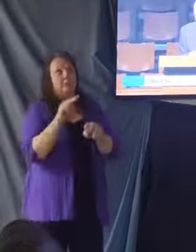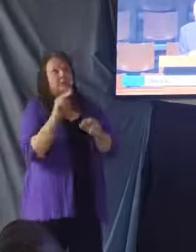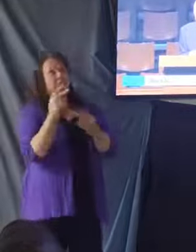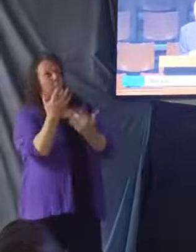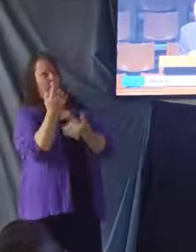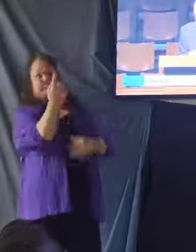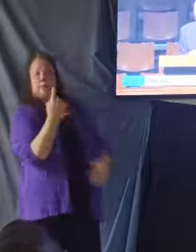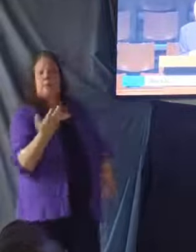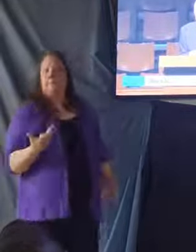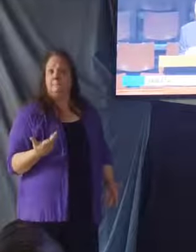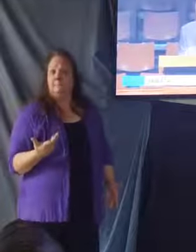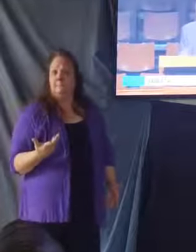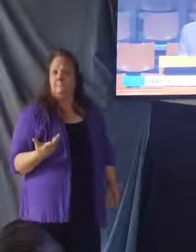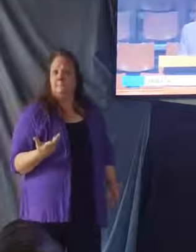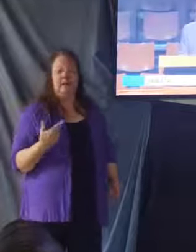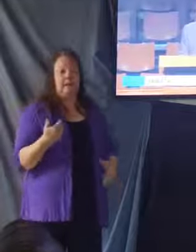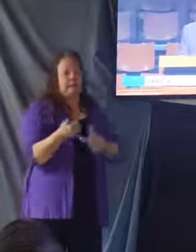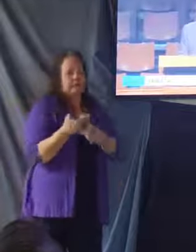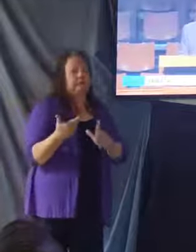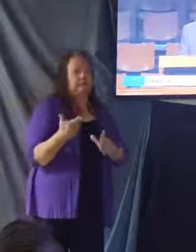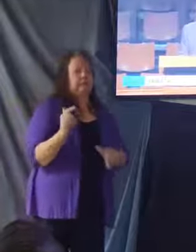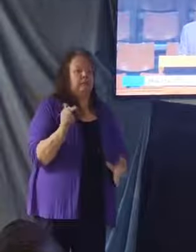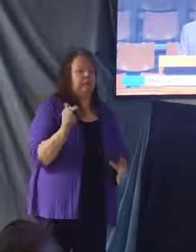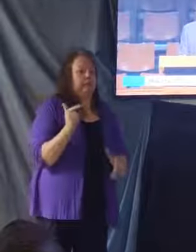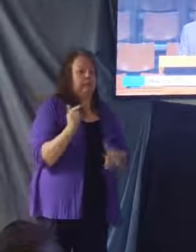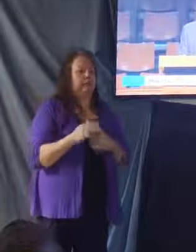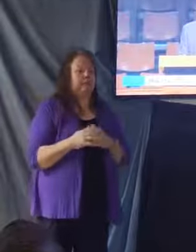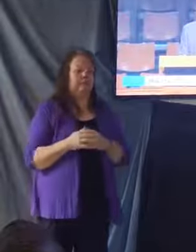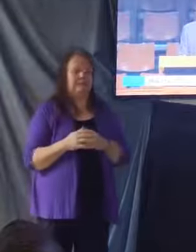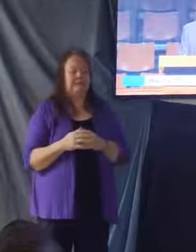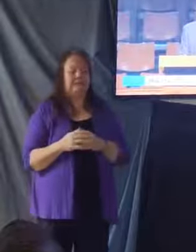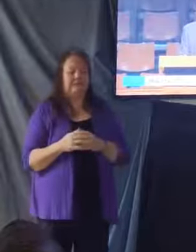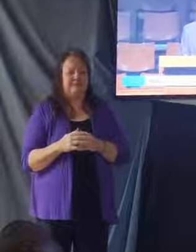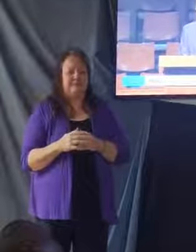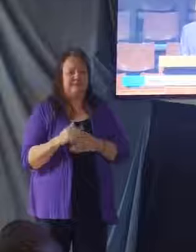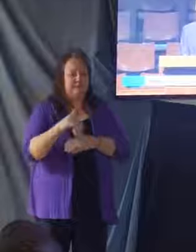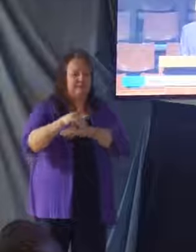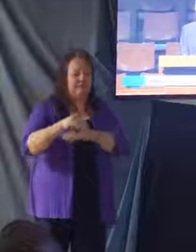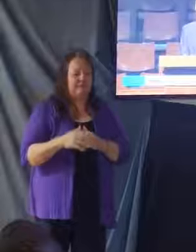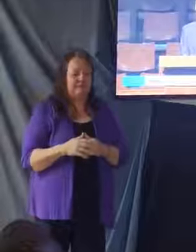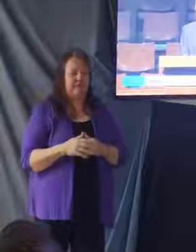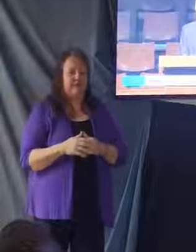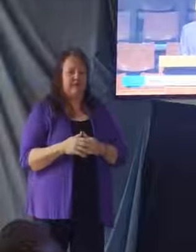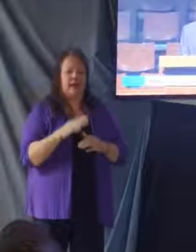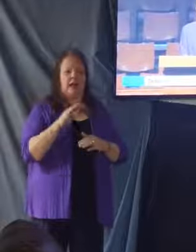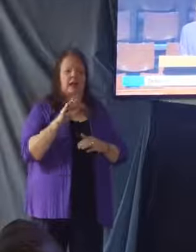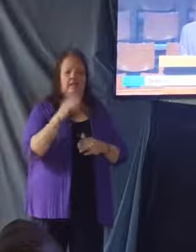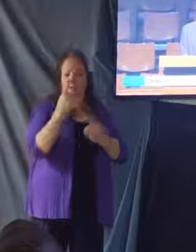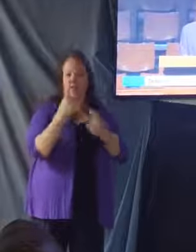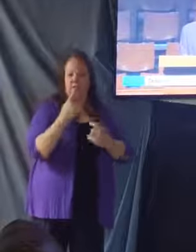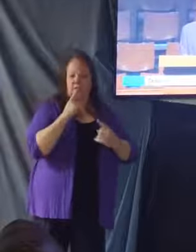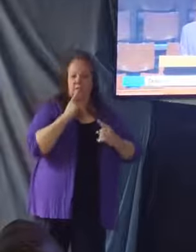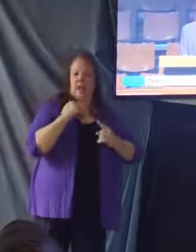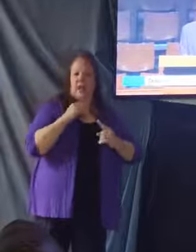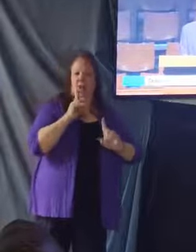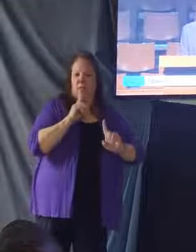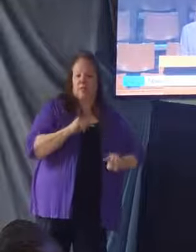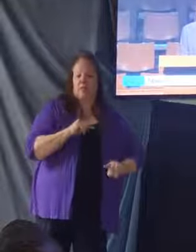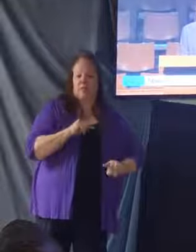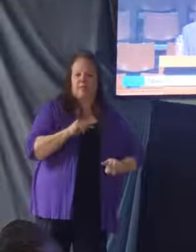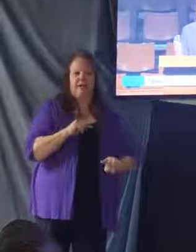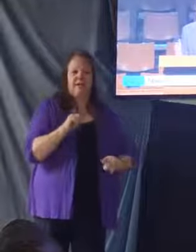Him. Talk some about that in our study this evening to answer some questions that have come in.